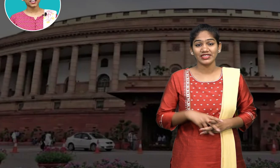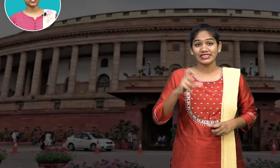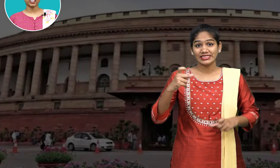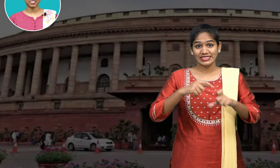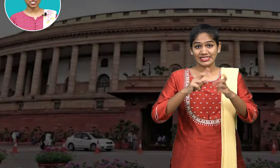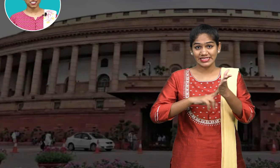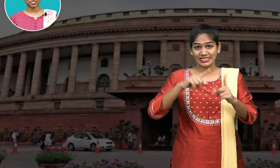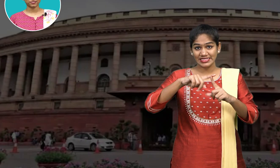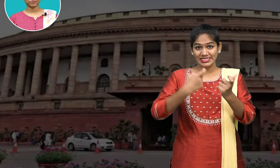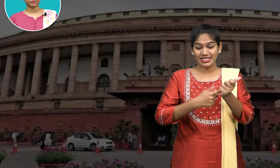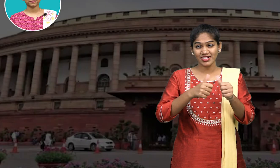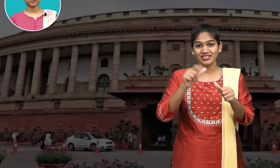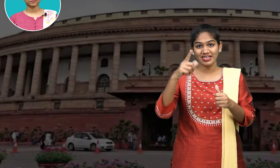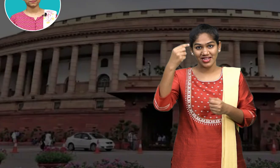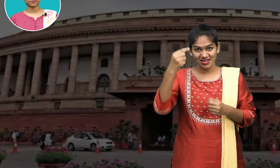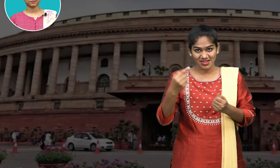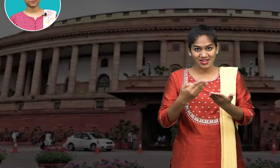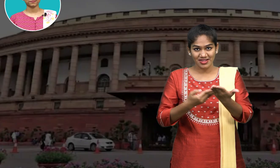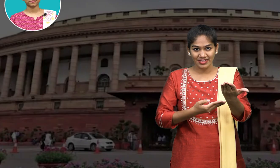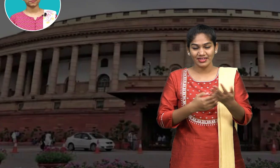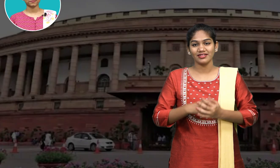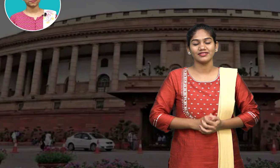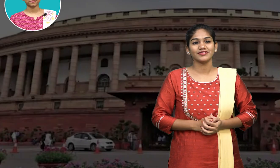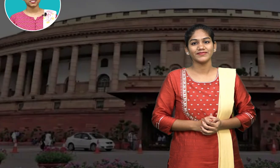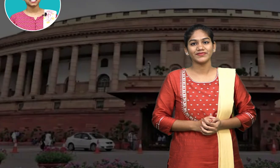The central list.